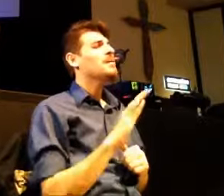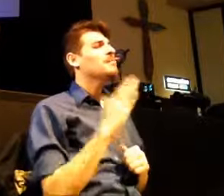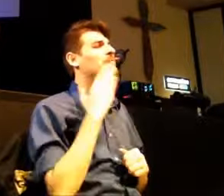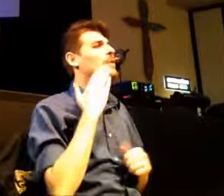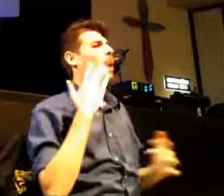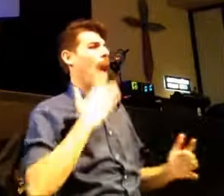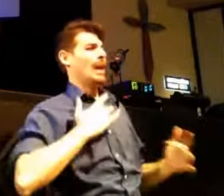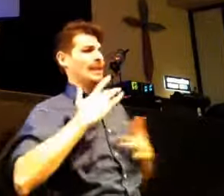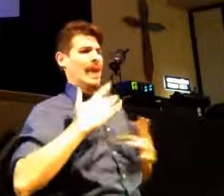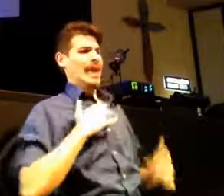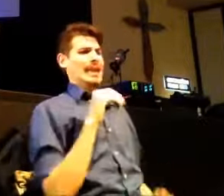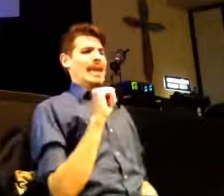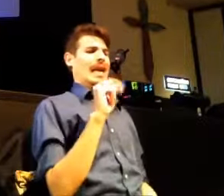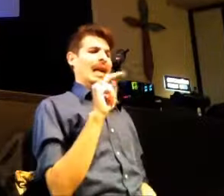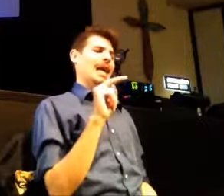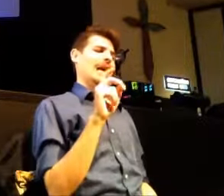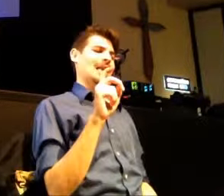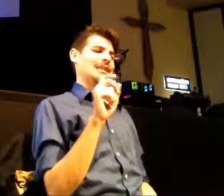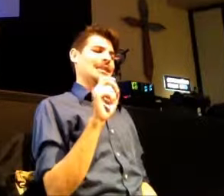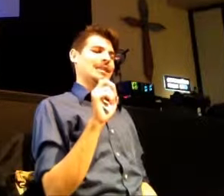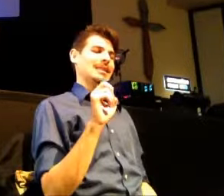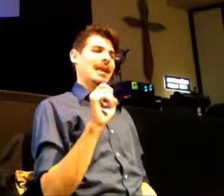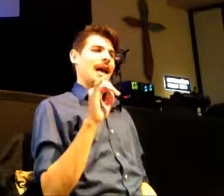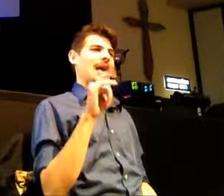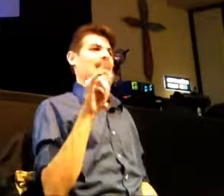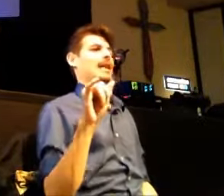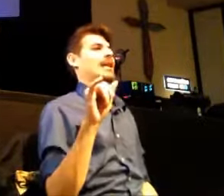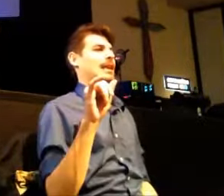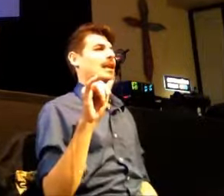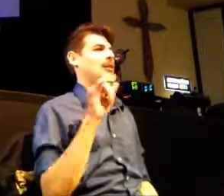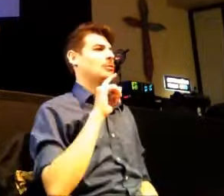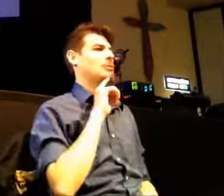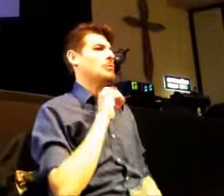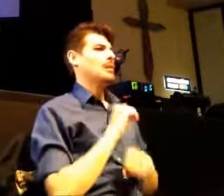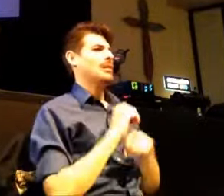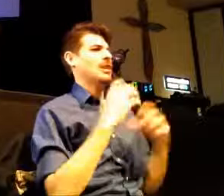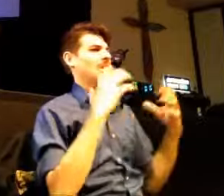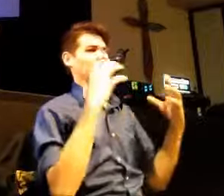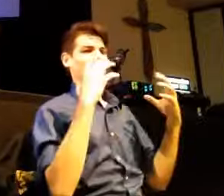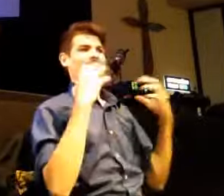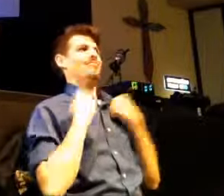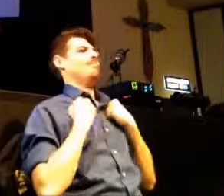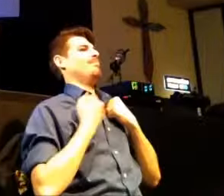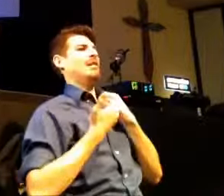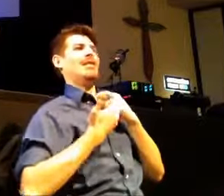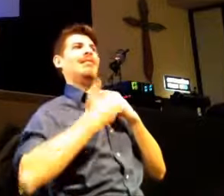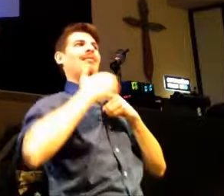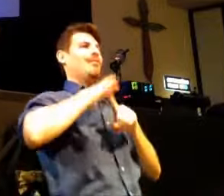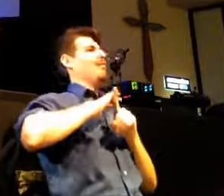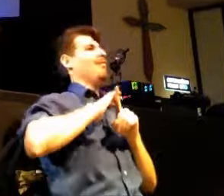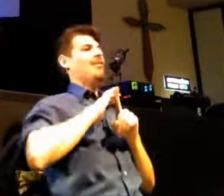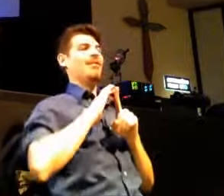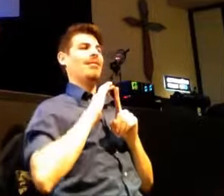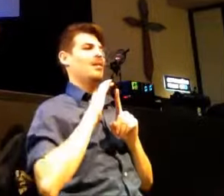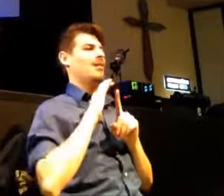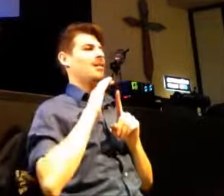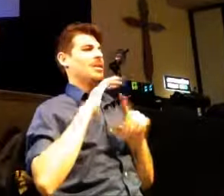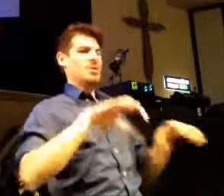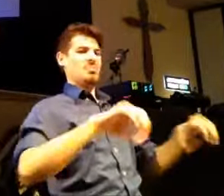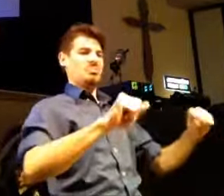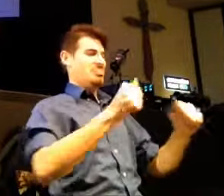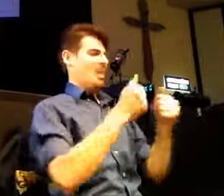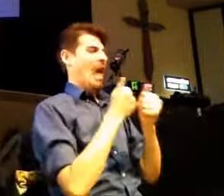has a way of dominating us. It has a way of just covering us in this sense